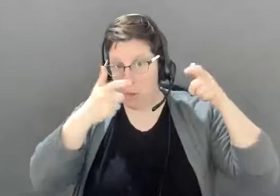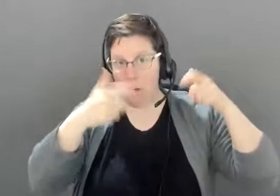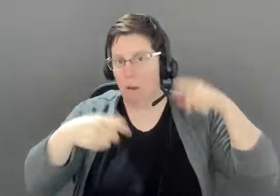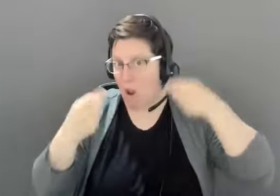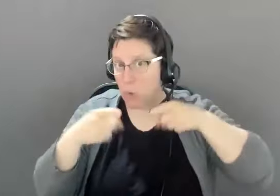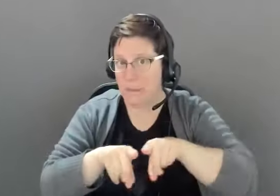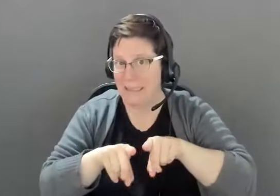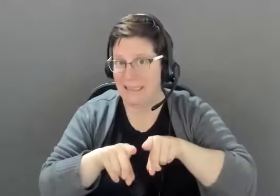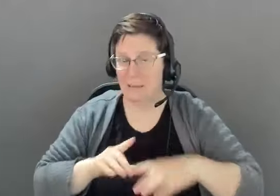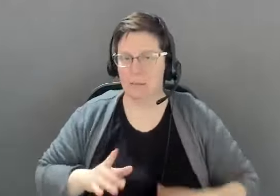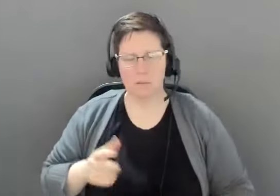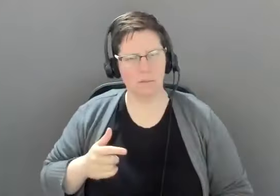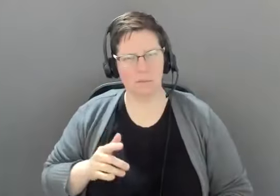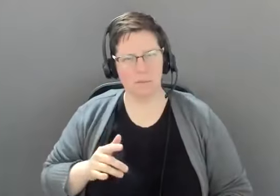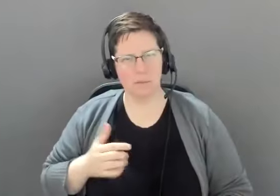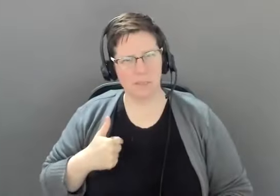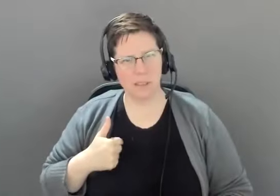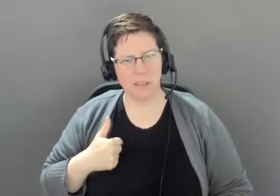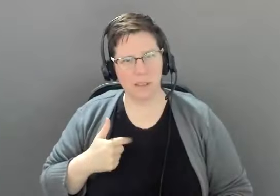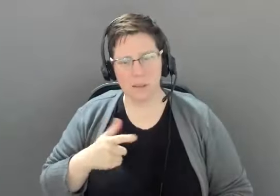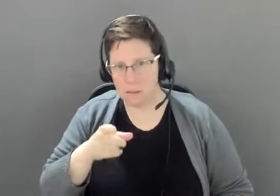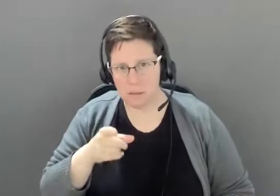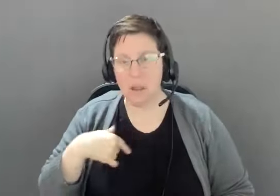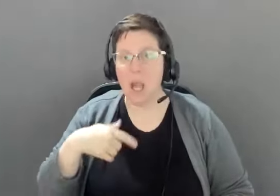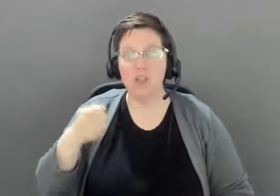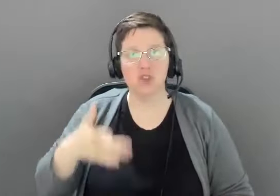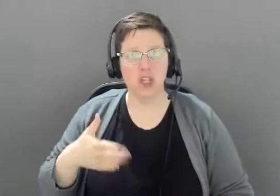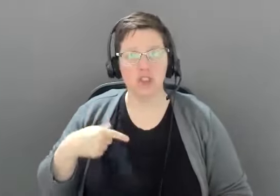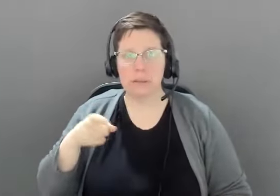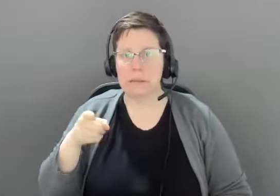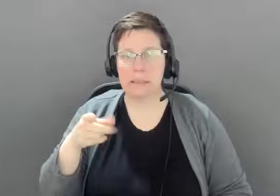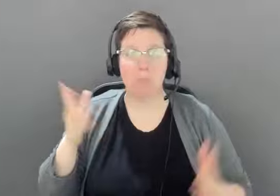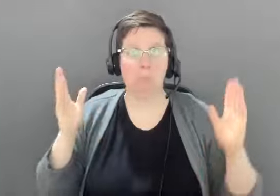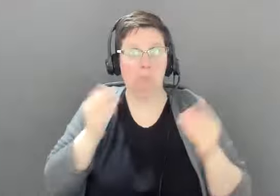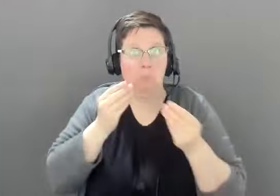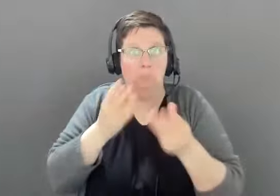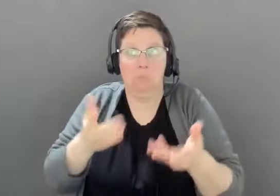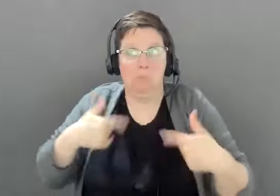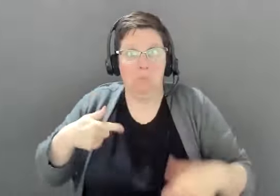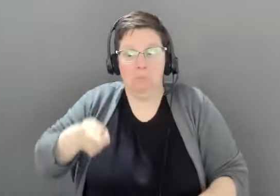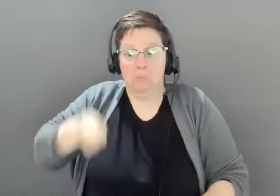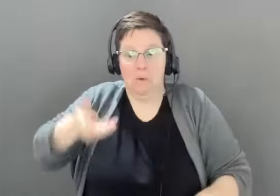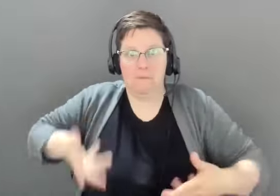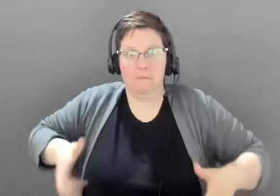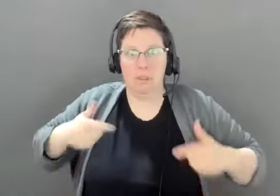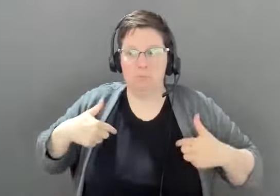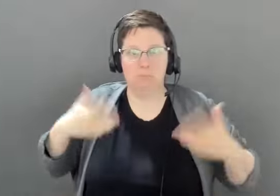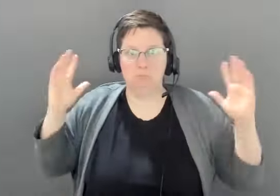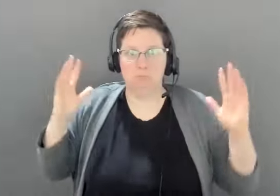judge indicated that she was no longer the judge that had jurisdiction over my publication ban in the case, and